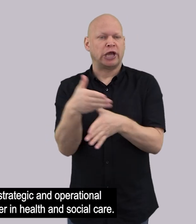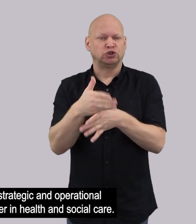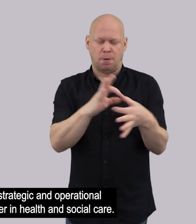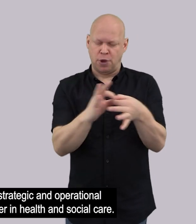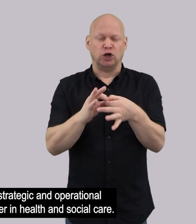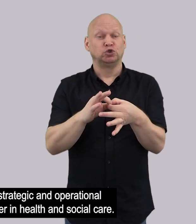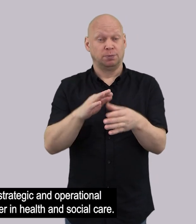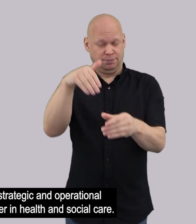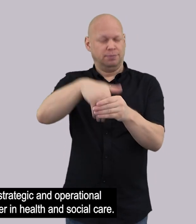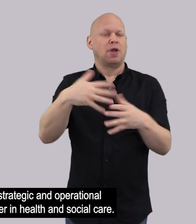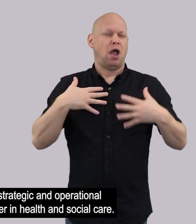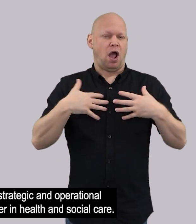and social care.